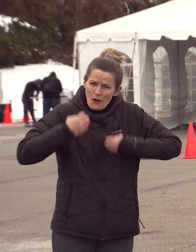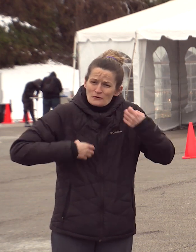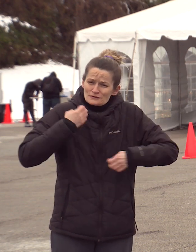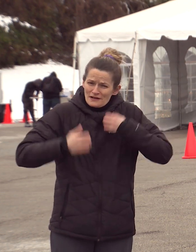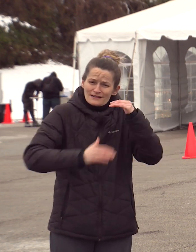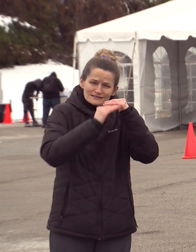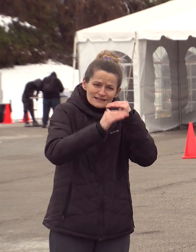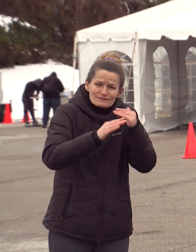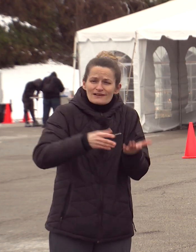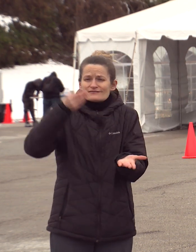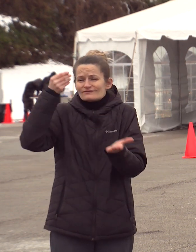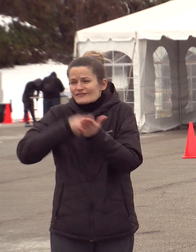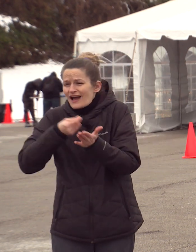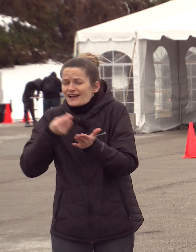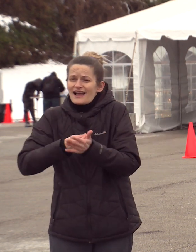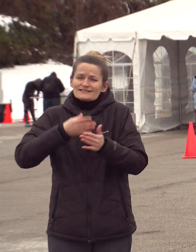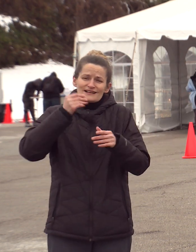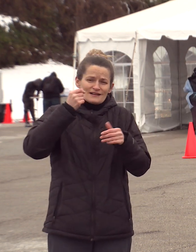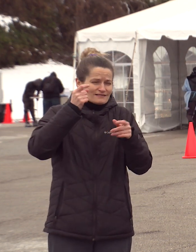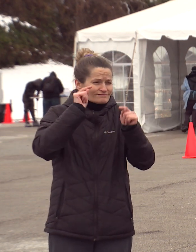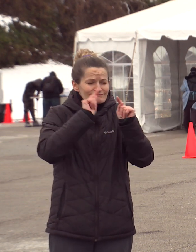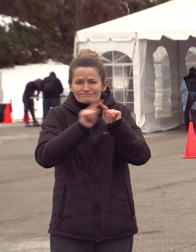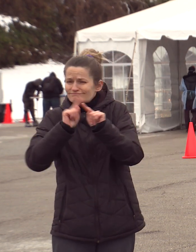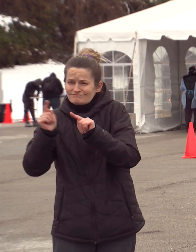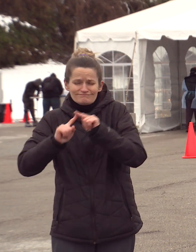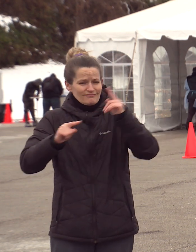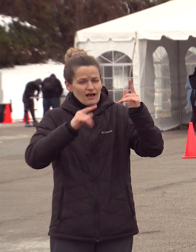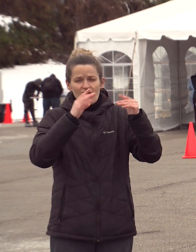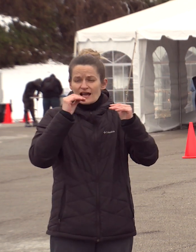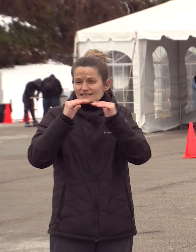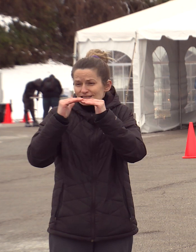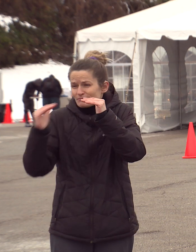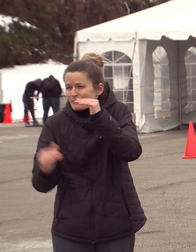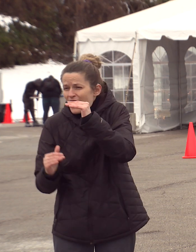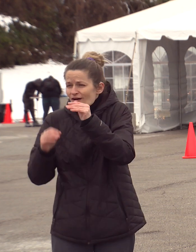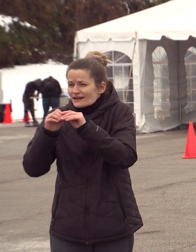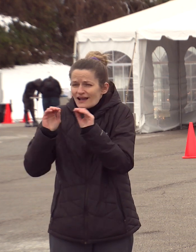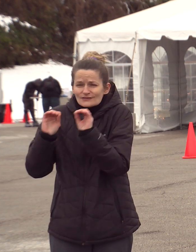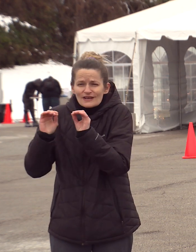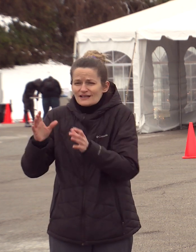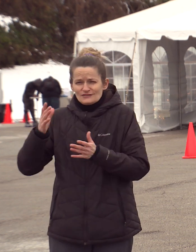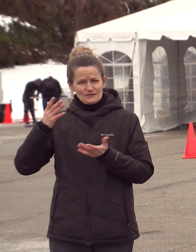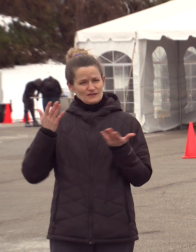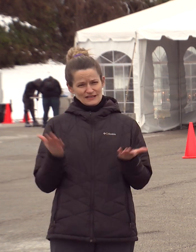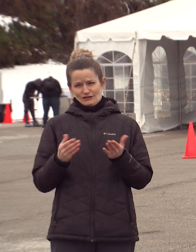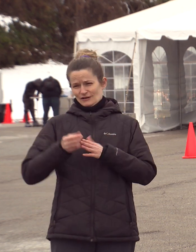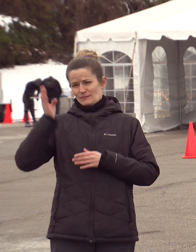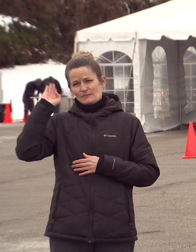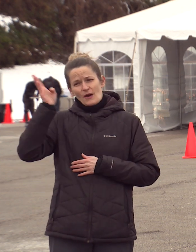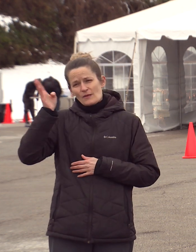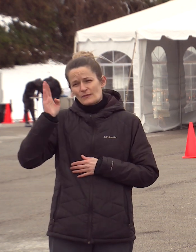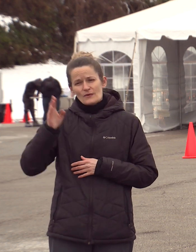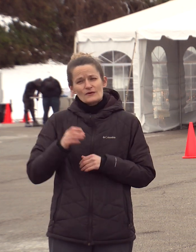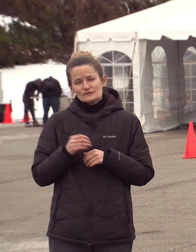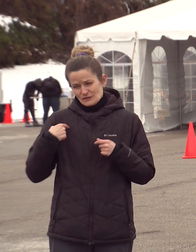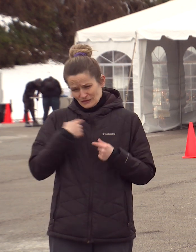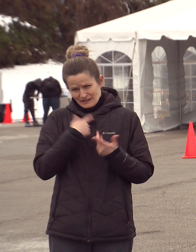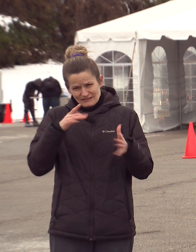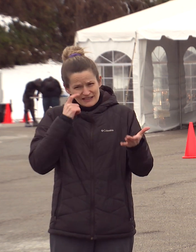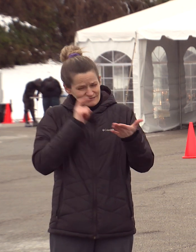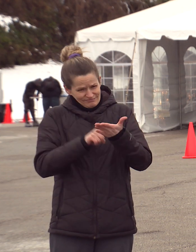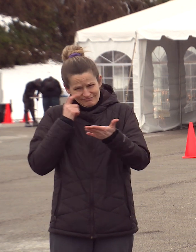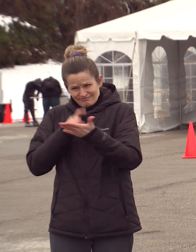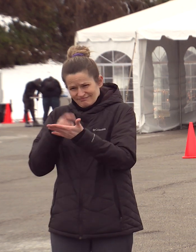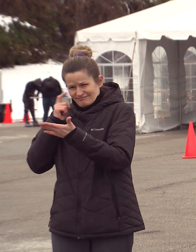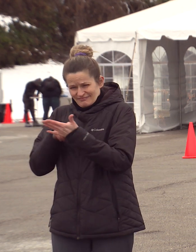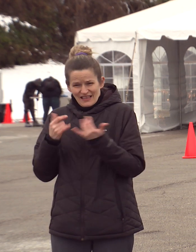economic inequities here in Baltimore. And we've seen the immediate and short-term effects, but abrupt shift to virtual